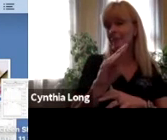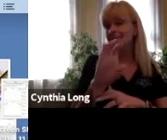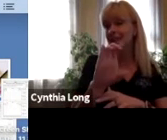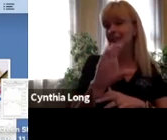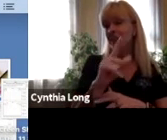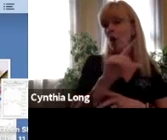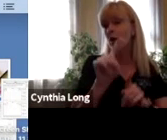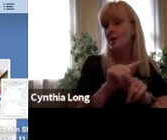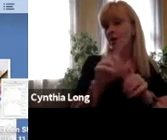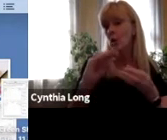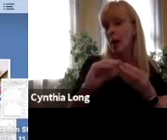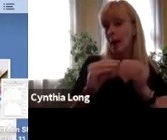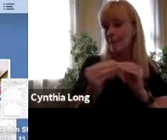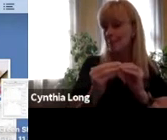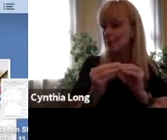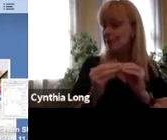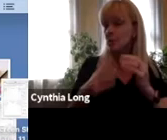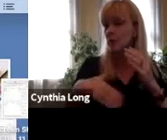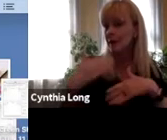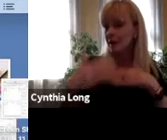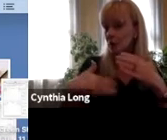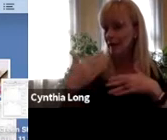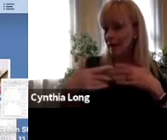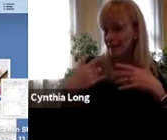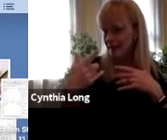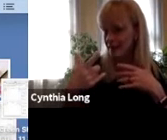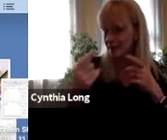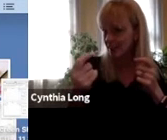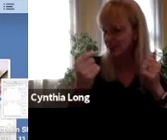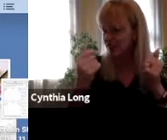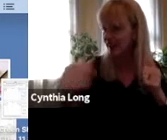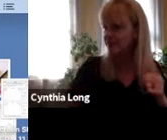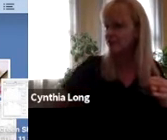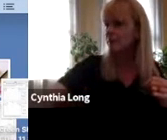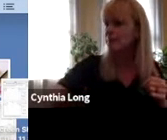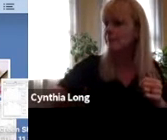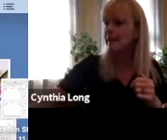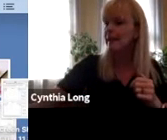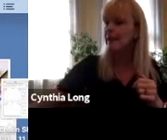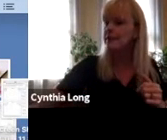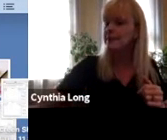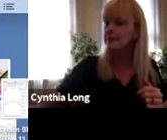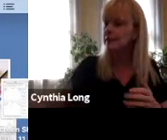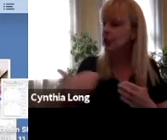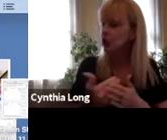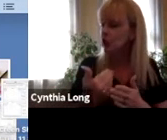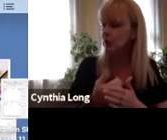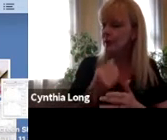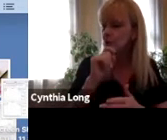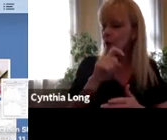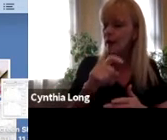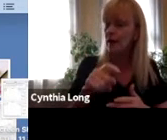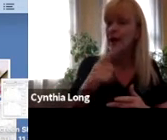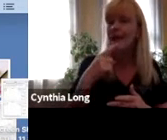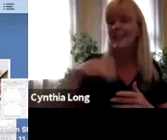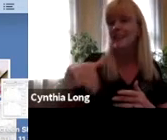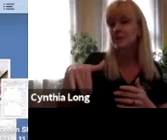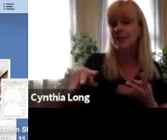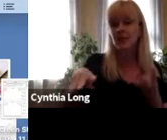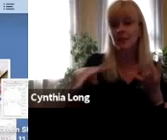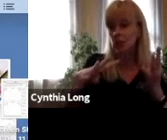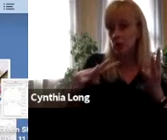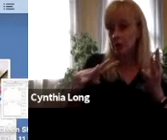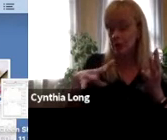able to type the ABCs and also numbers so we can create things a little faster. Here's something new as